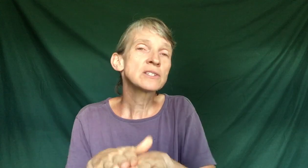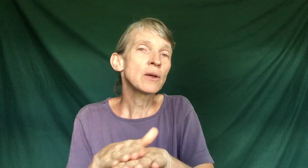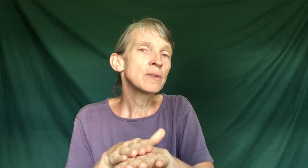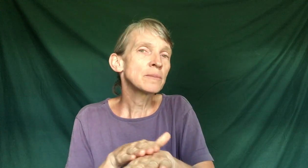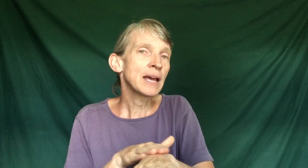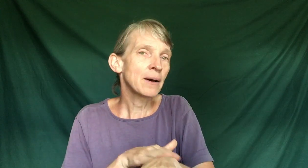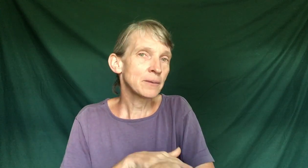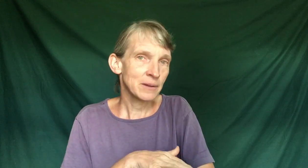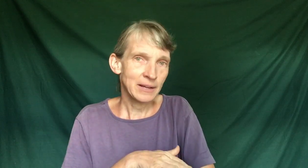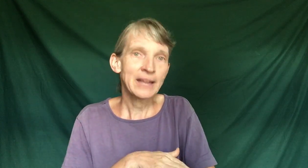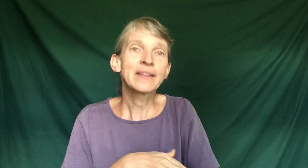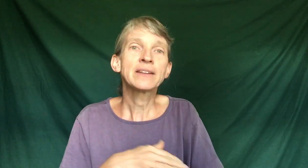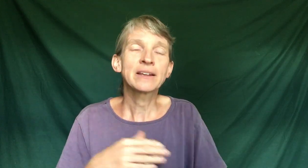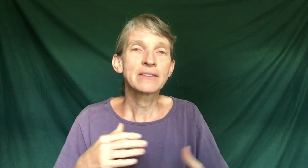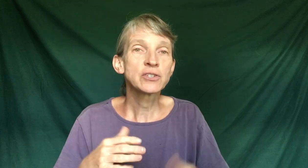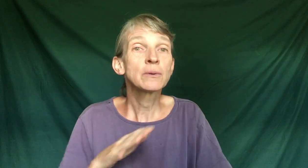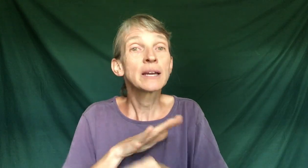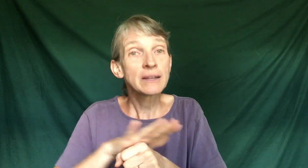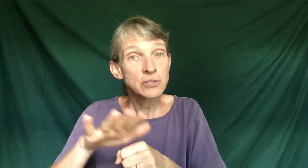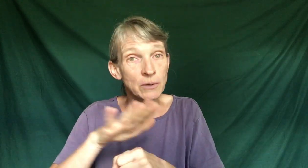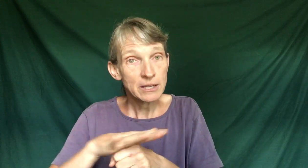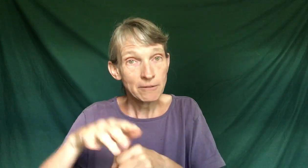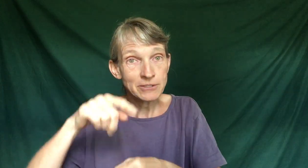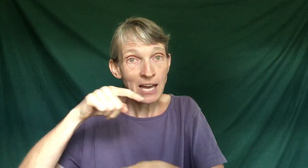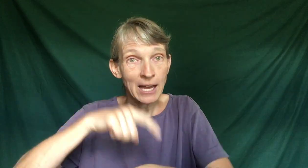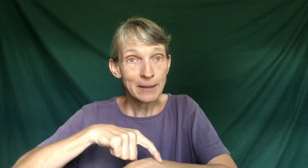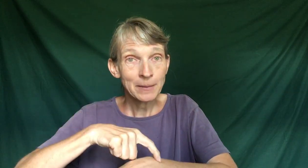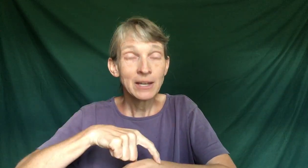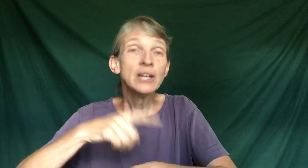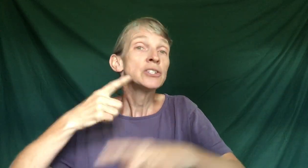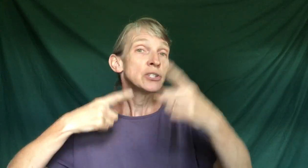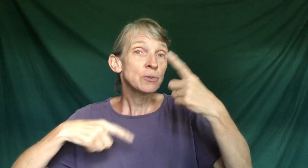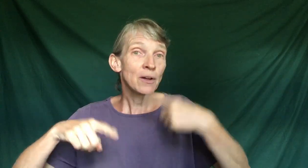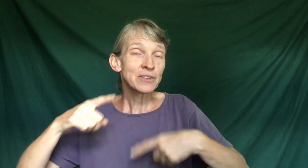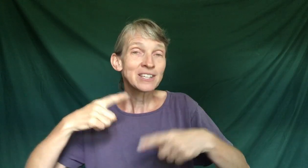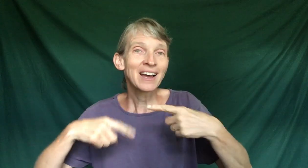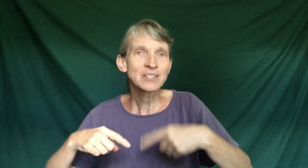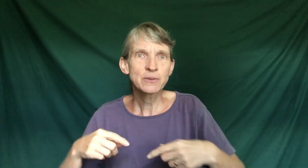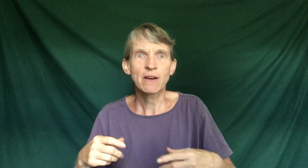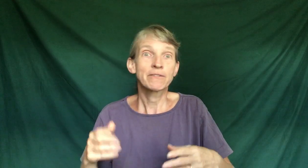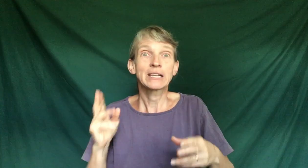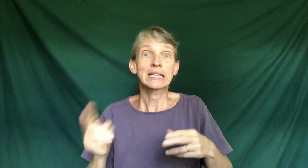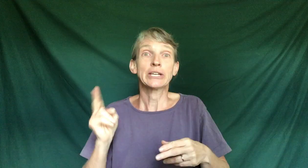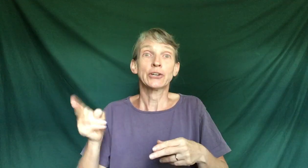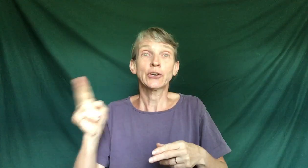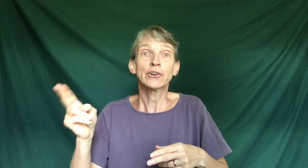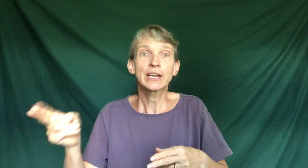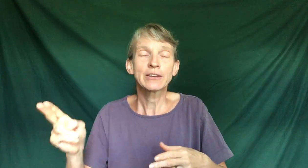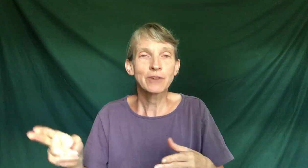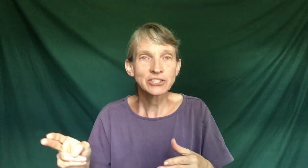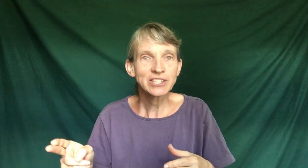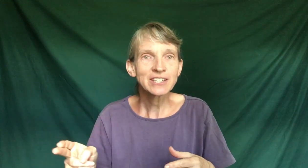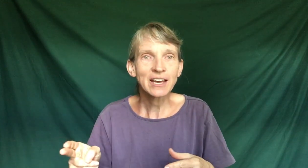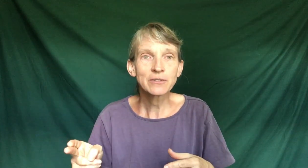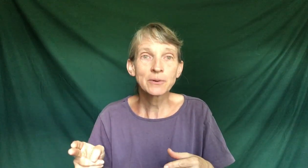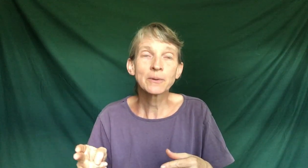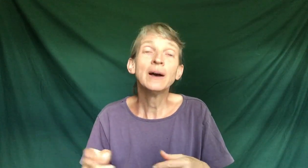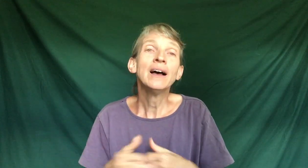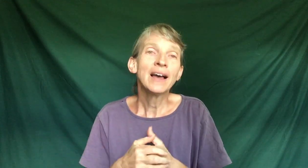slow them down, and then it gives you enough time to do all the signs without feeling like you're hurrying and rushing to get through.